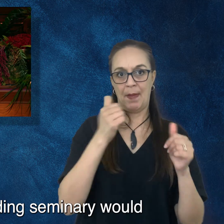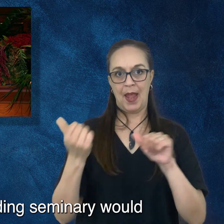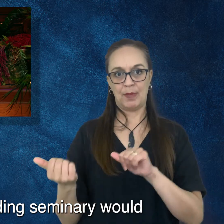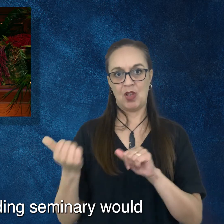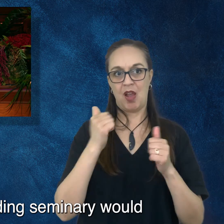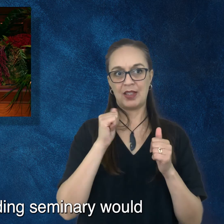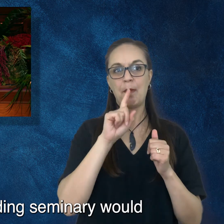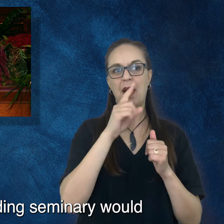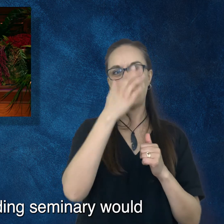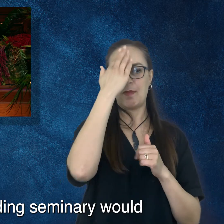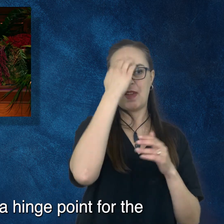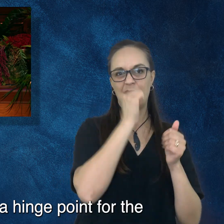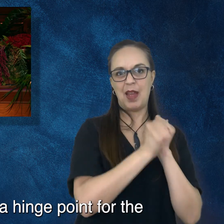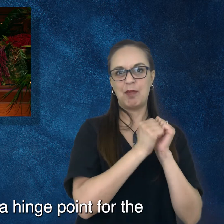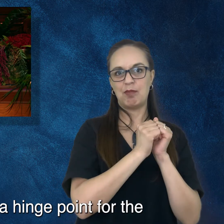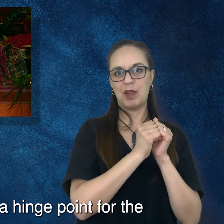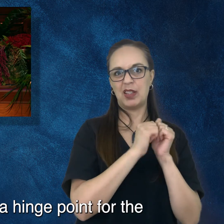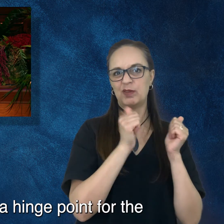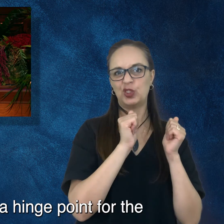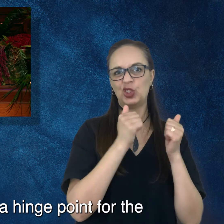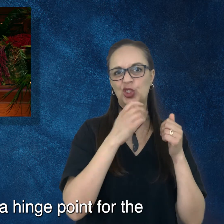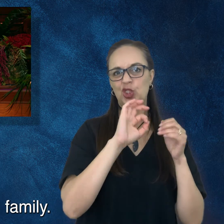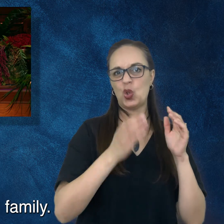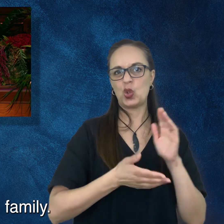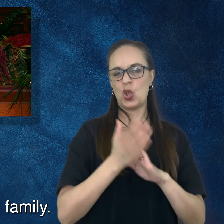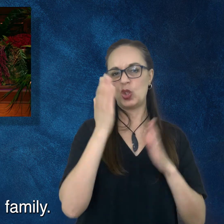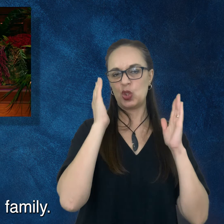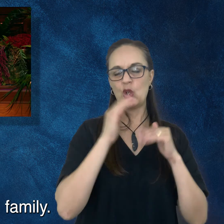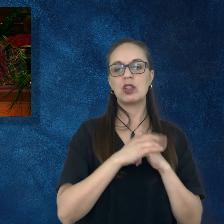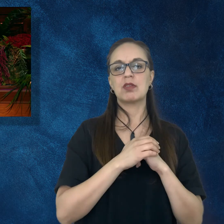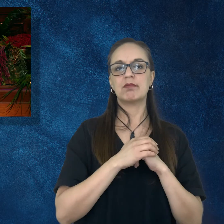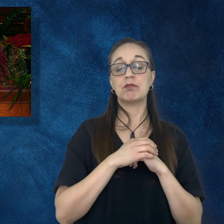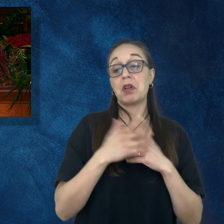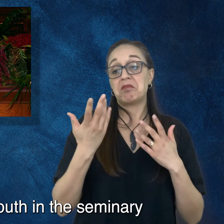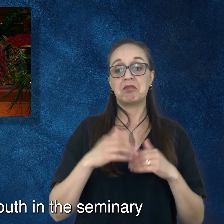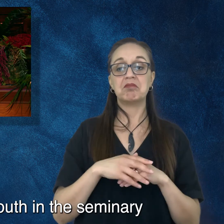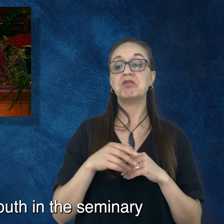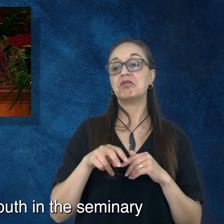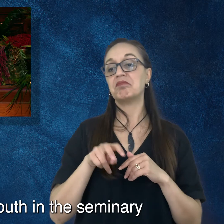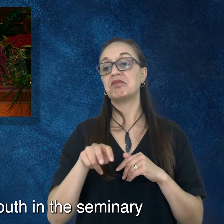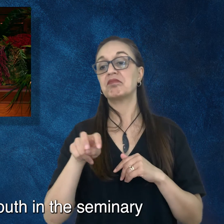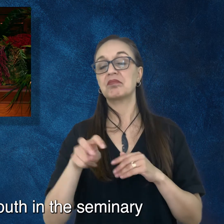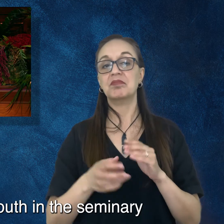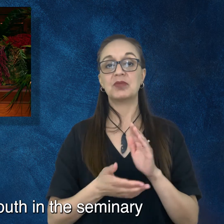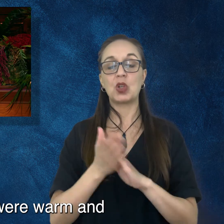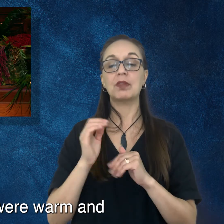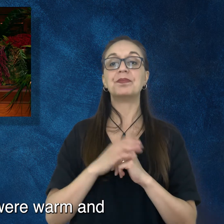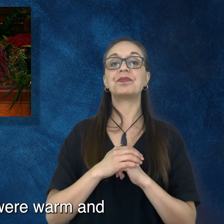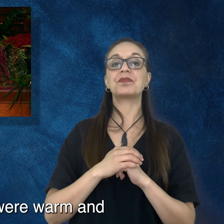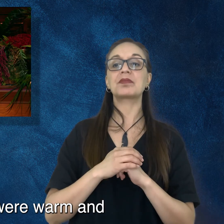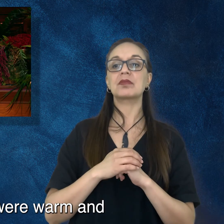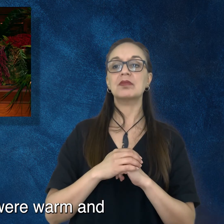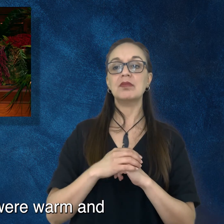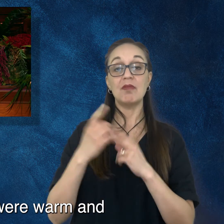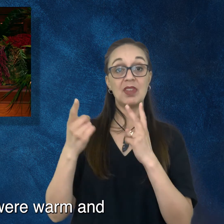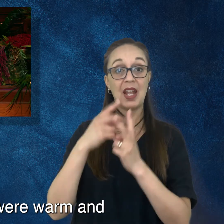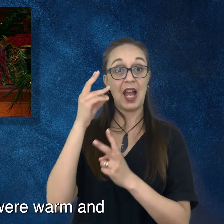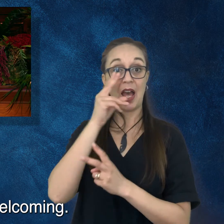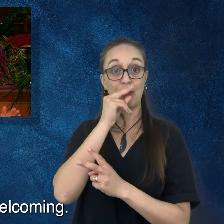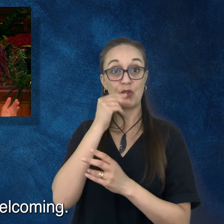act of attending seminary would prove to be a hinge point for the family. The other youth in the seminary class were